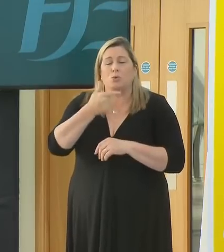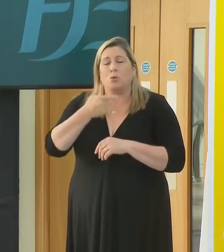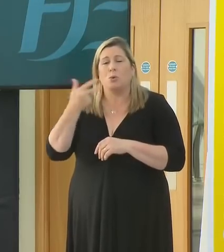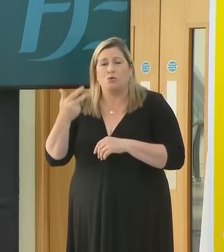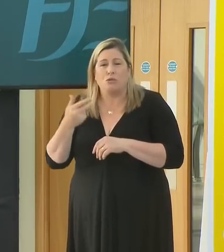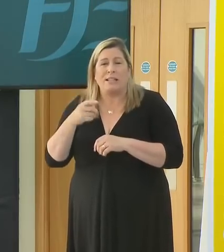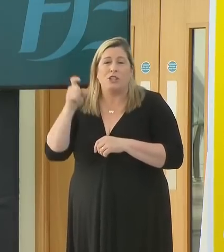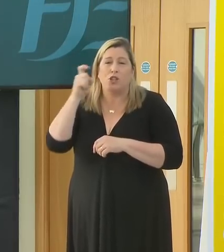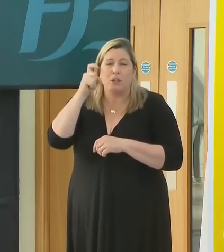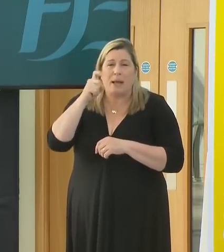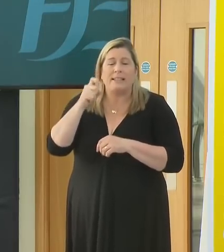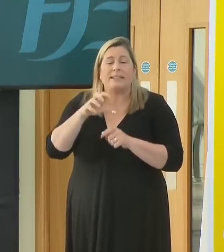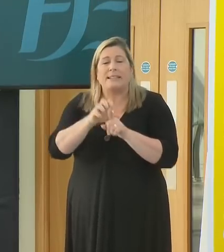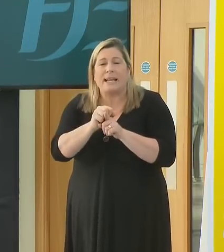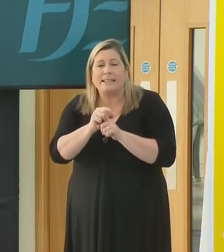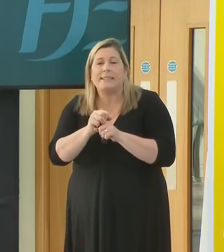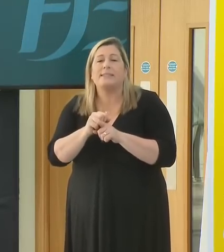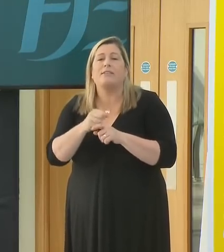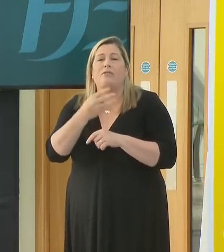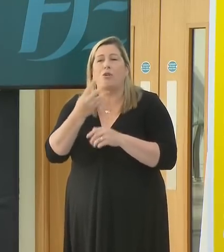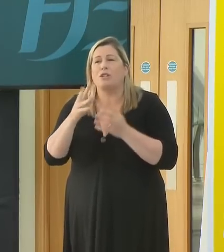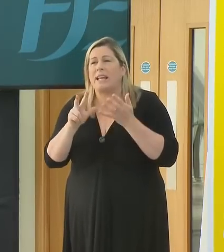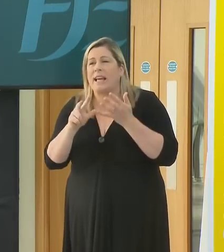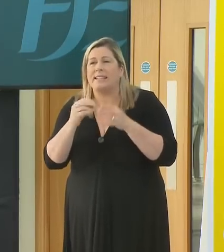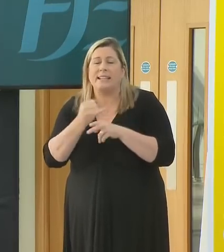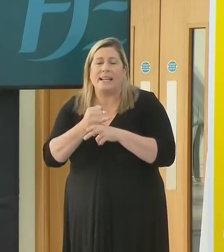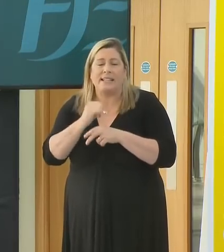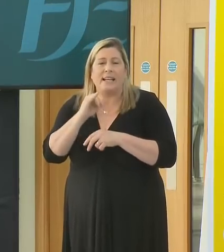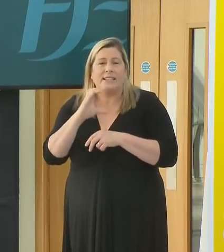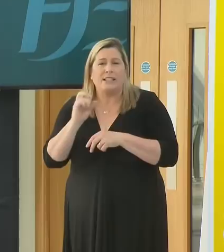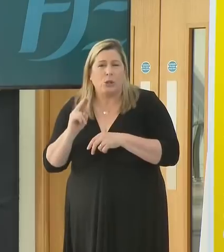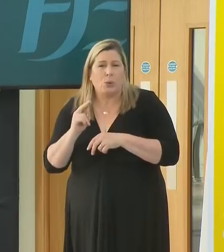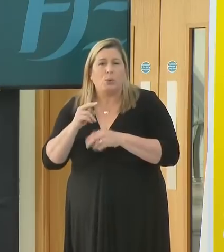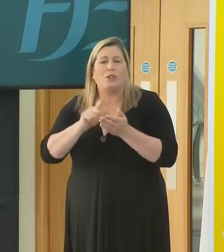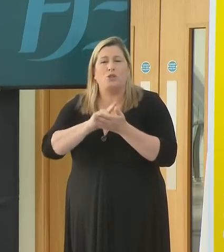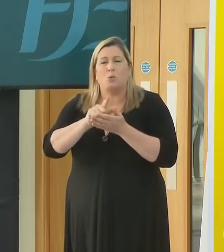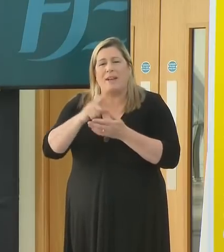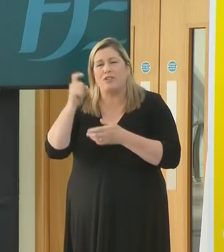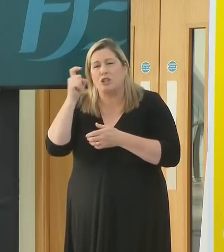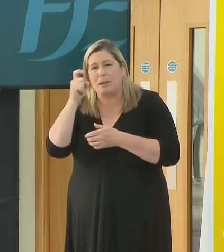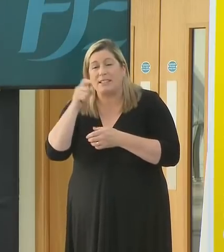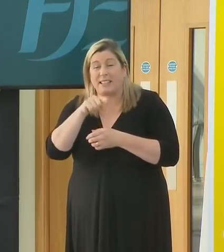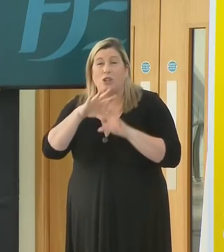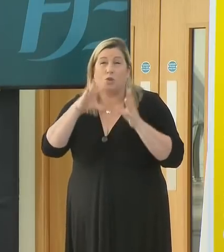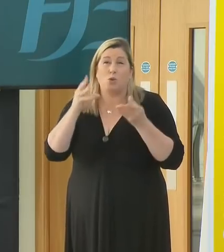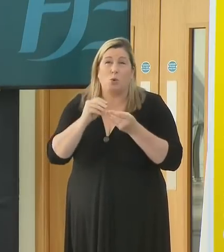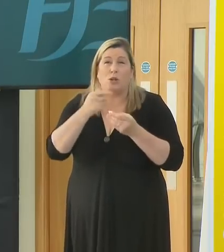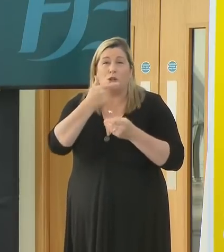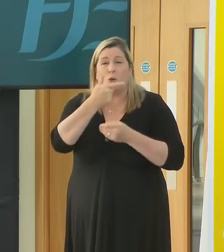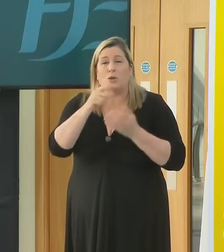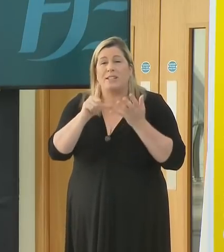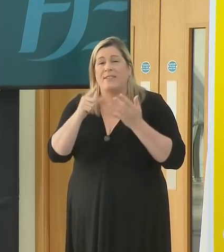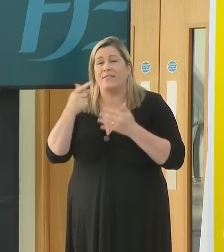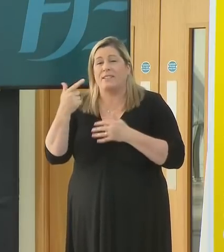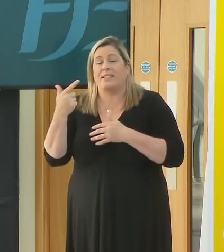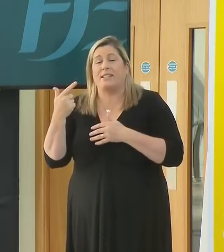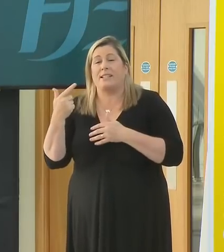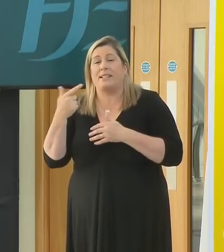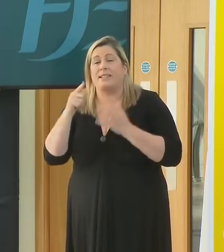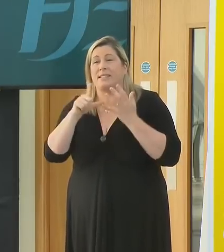suspected cases, 48 in our ICUs with 12 suspected cases, and that's out of a total of 270 people in ICUs.